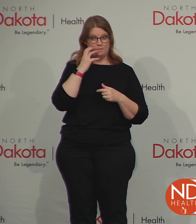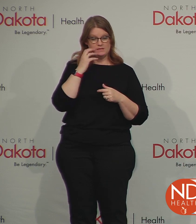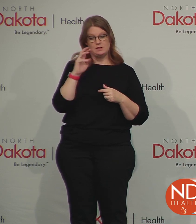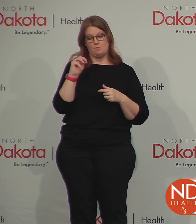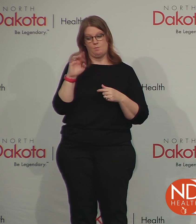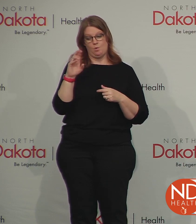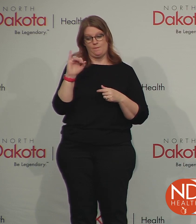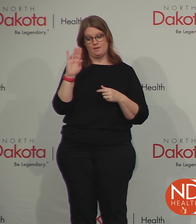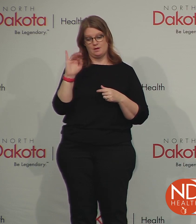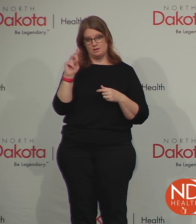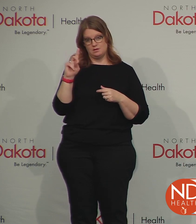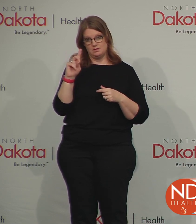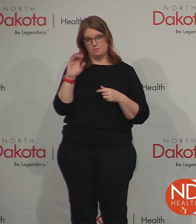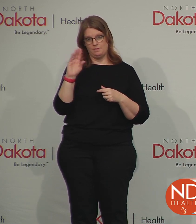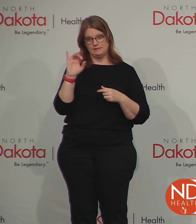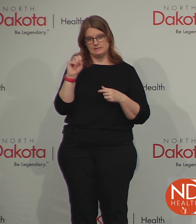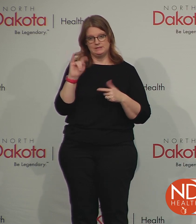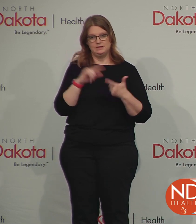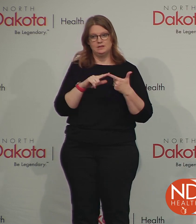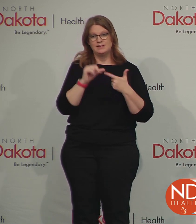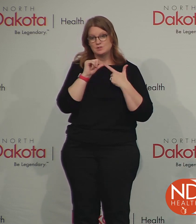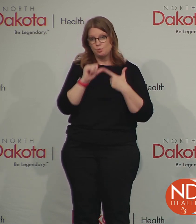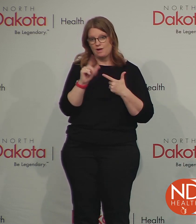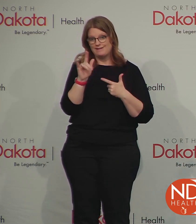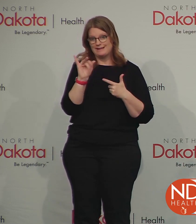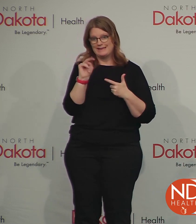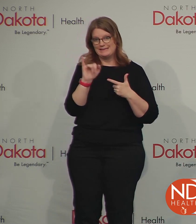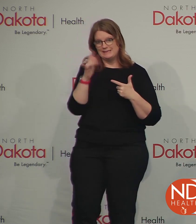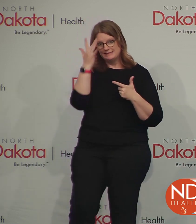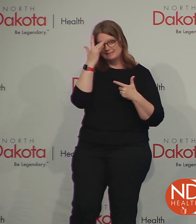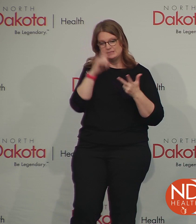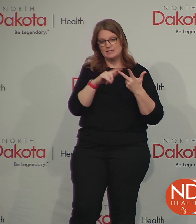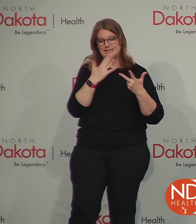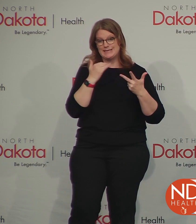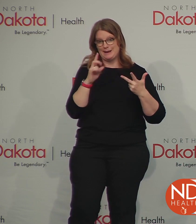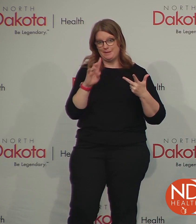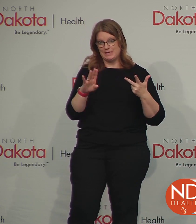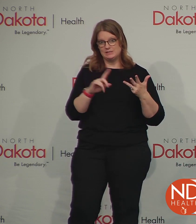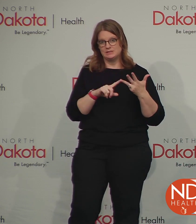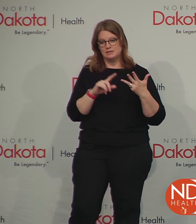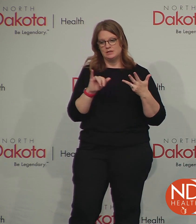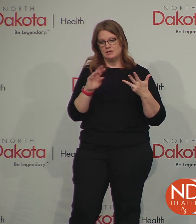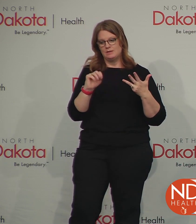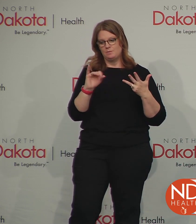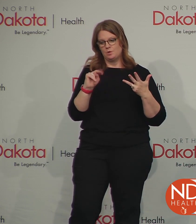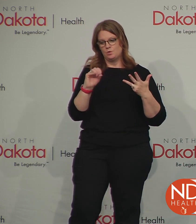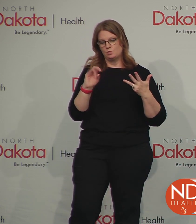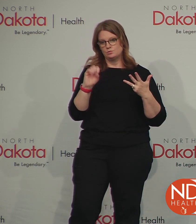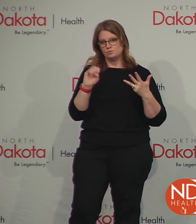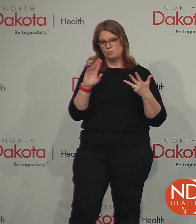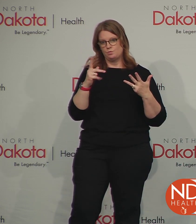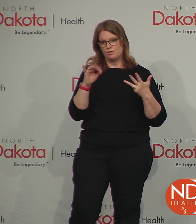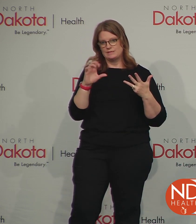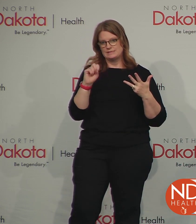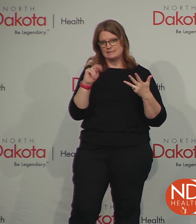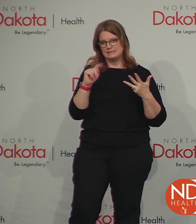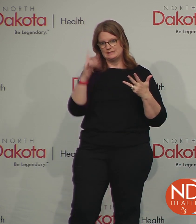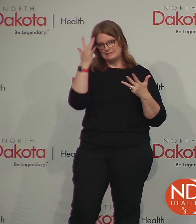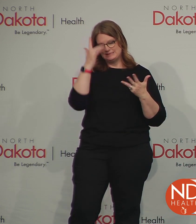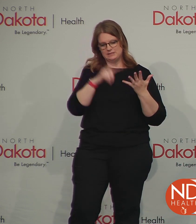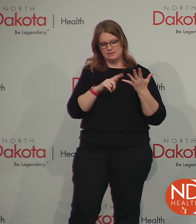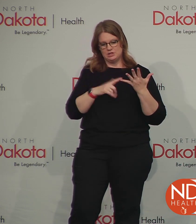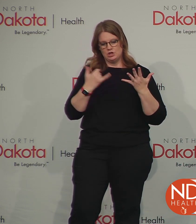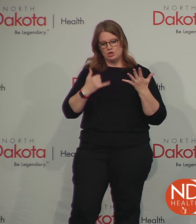morbid obesity. Have chronic kidney disease, have diabetes, immunosuppressive disease,